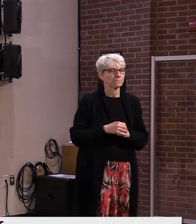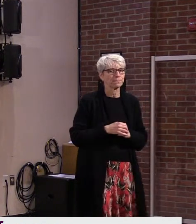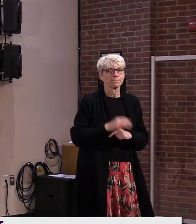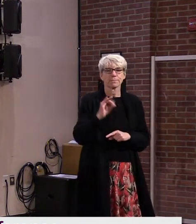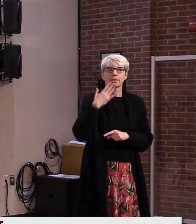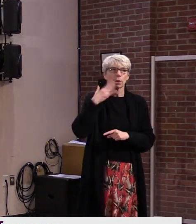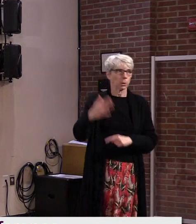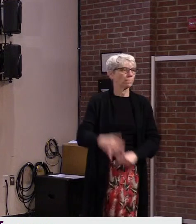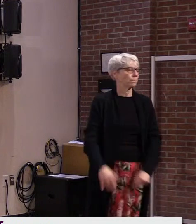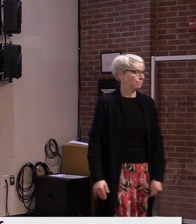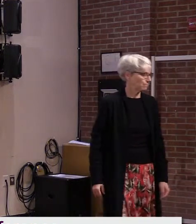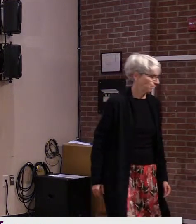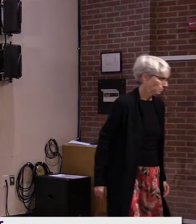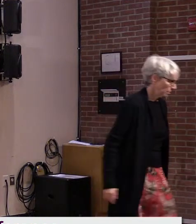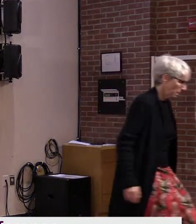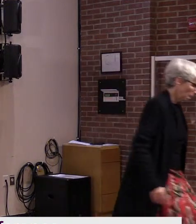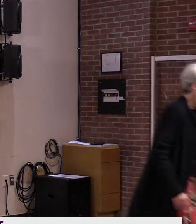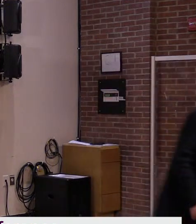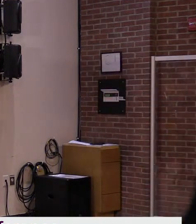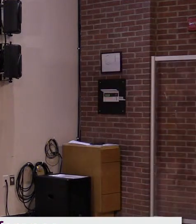Thank you very much.